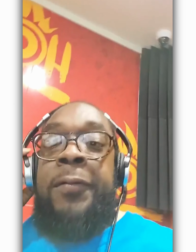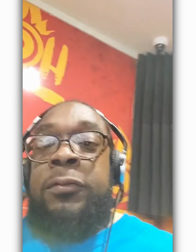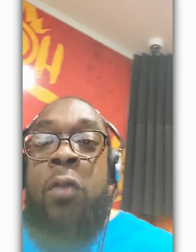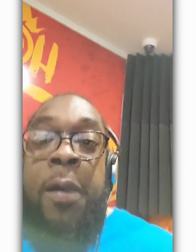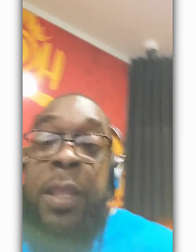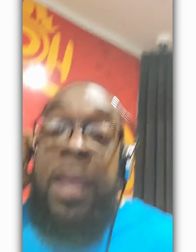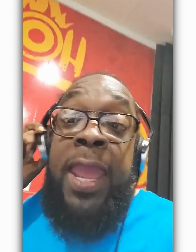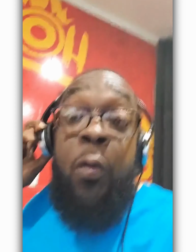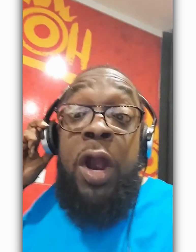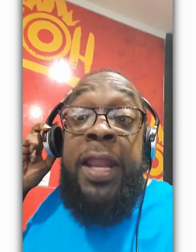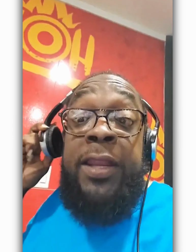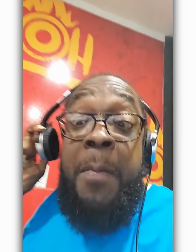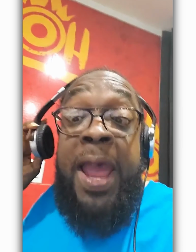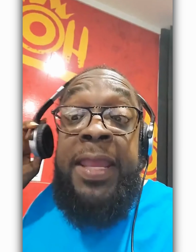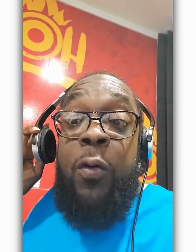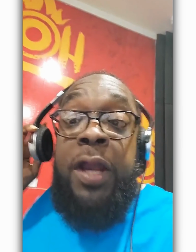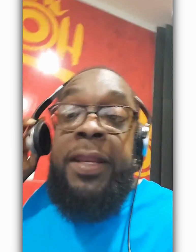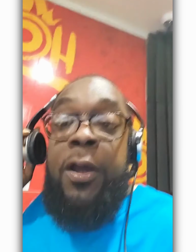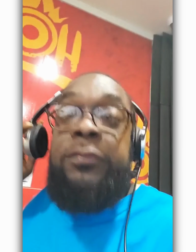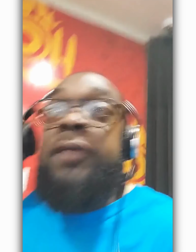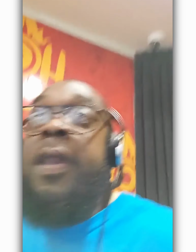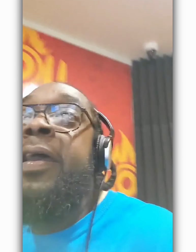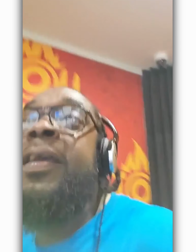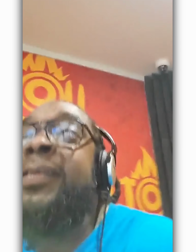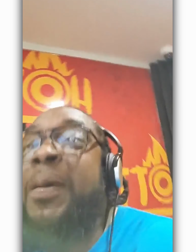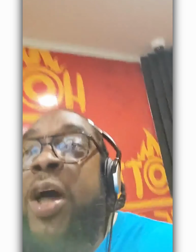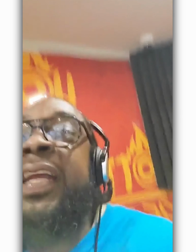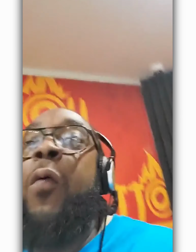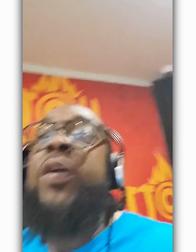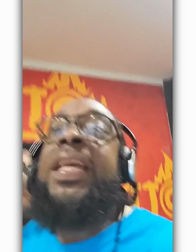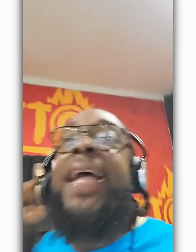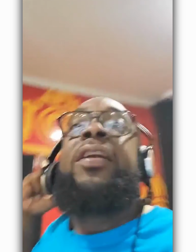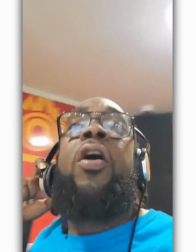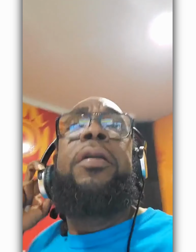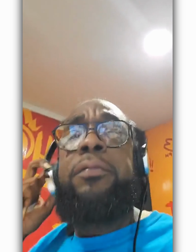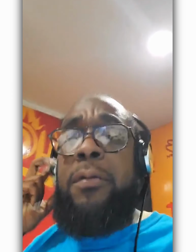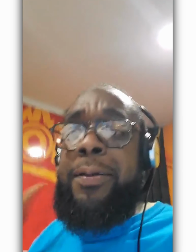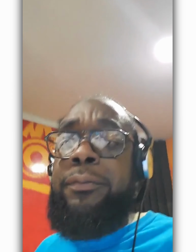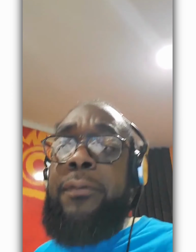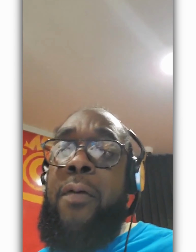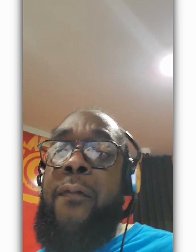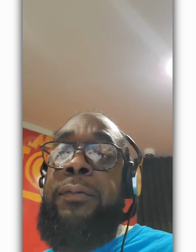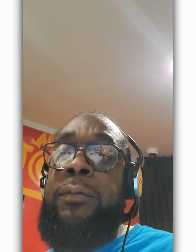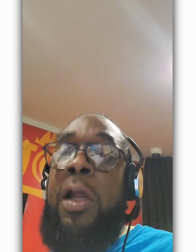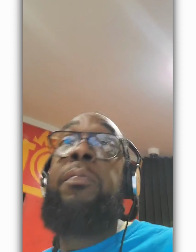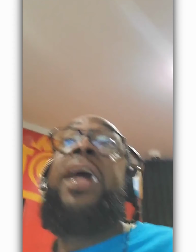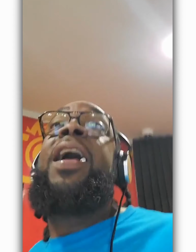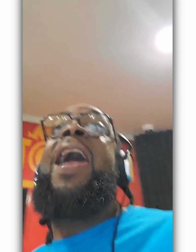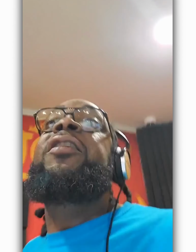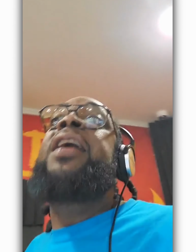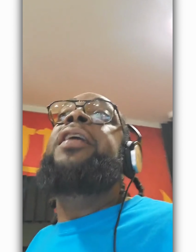stand firm on never. It working on, Mike. It working on. Somebody said I wasn't getting on, but everything good